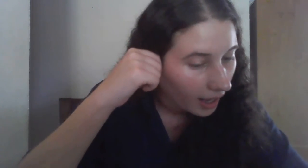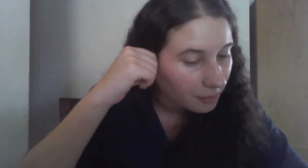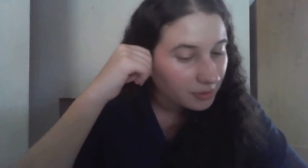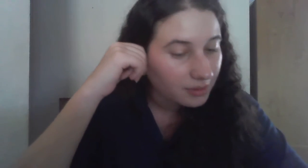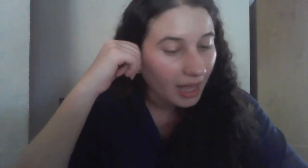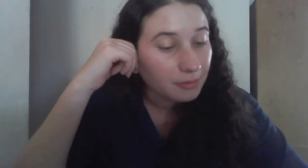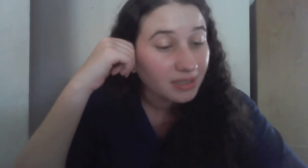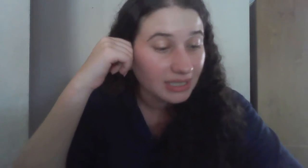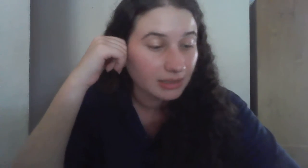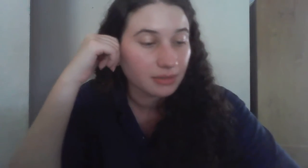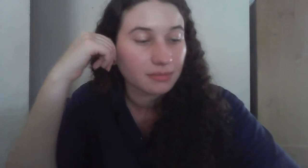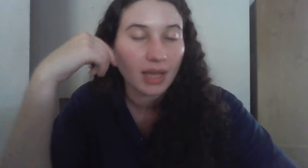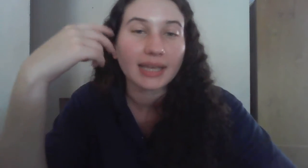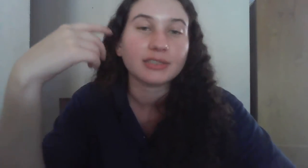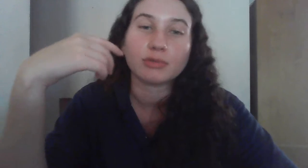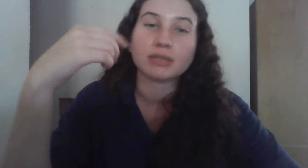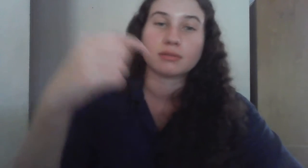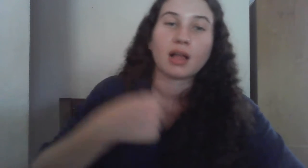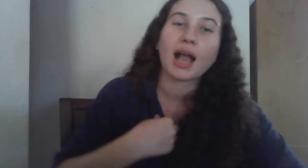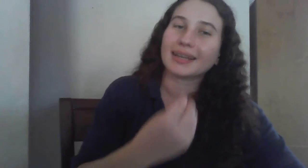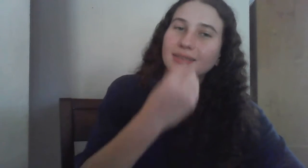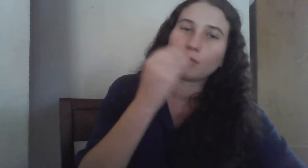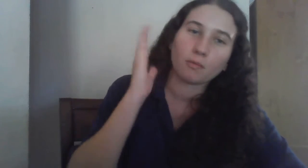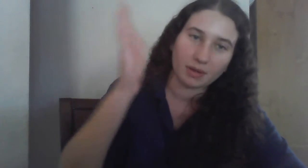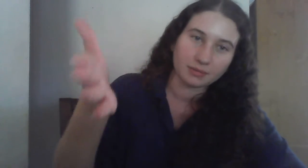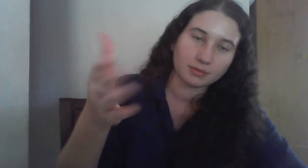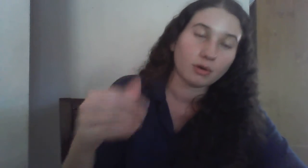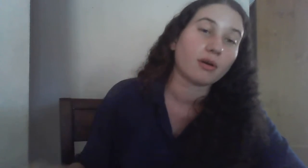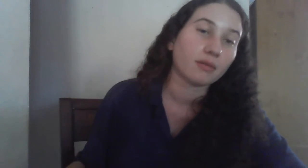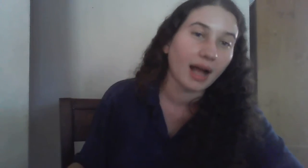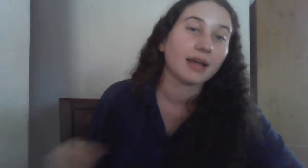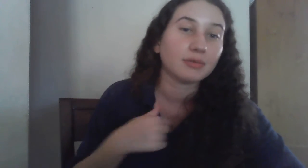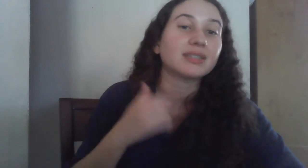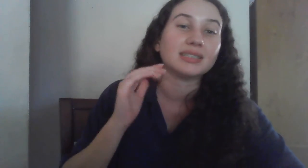I will eat. I eat will. Or I will eat.